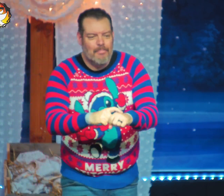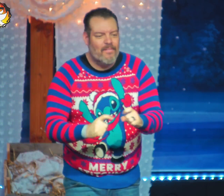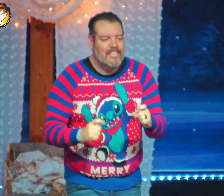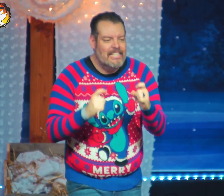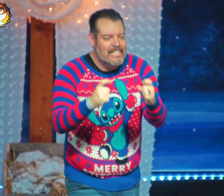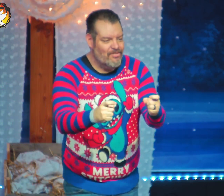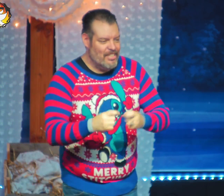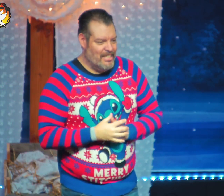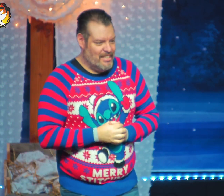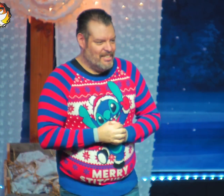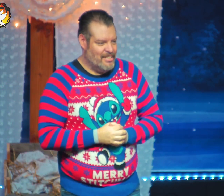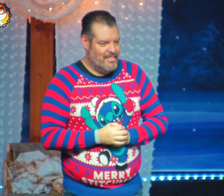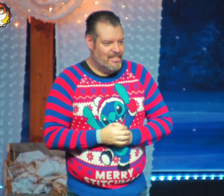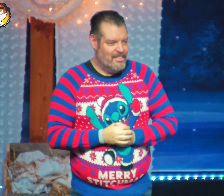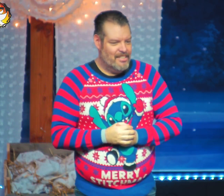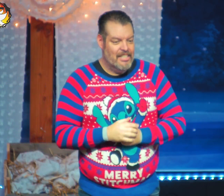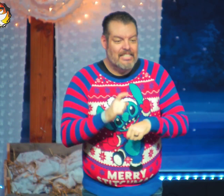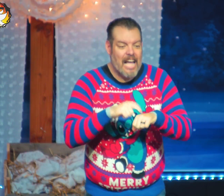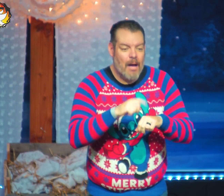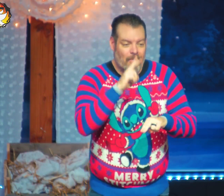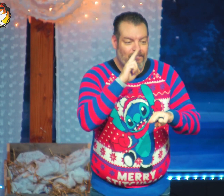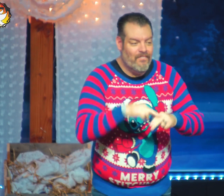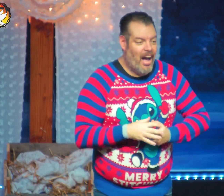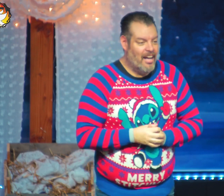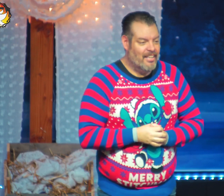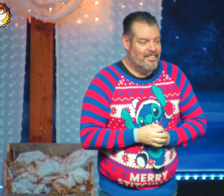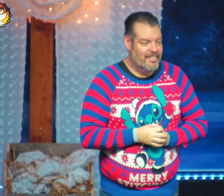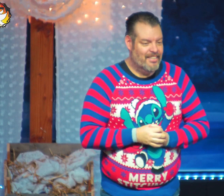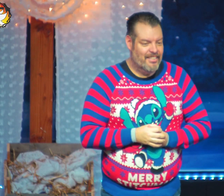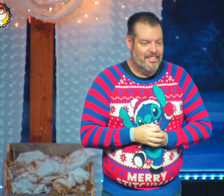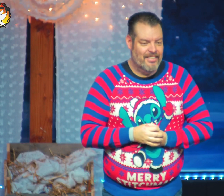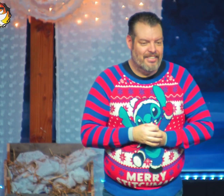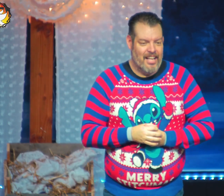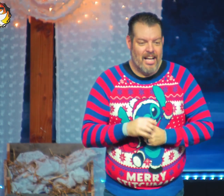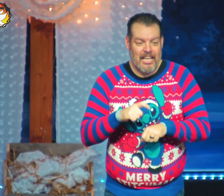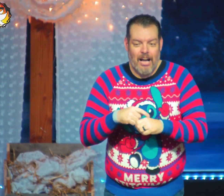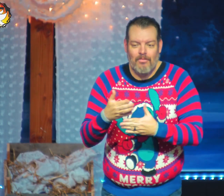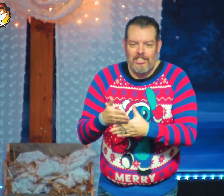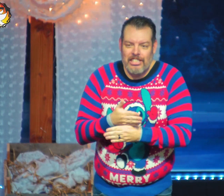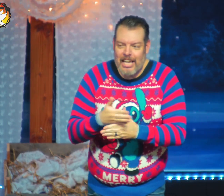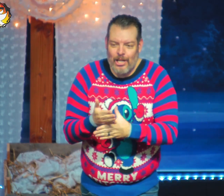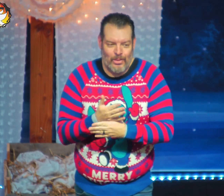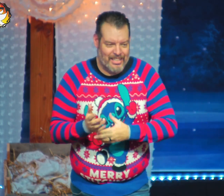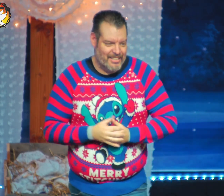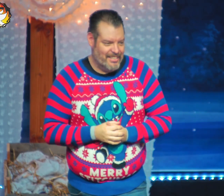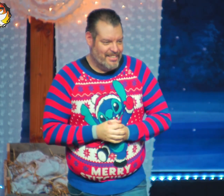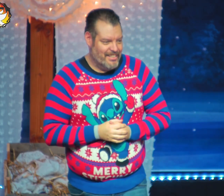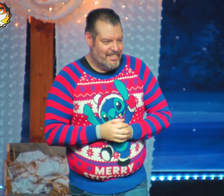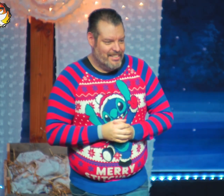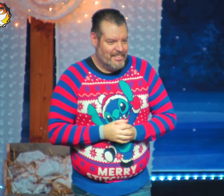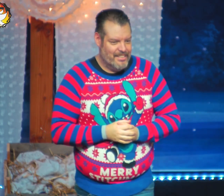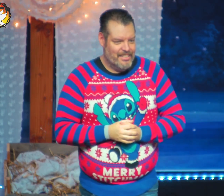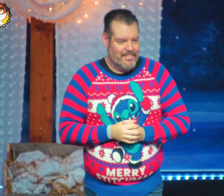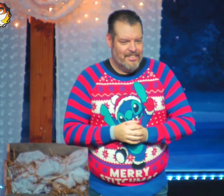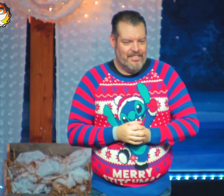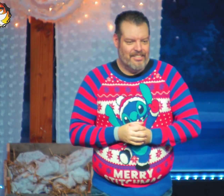Now, Christmas, the season, the time, is all about joy, goodwill to our brothers and sisters,